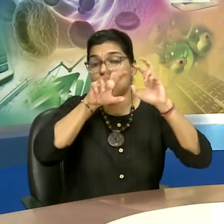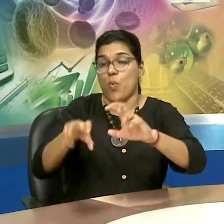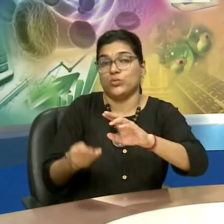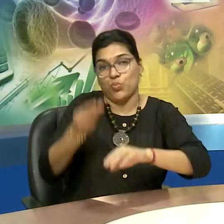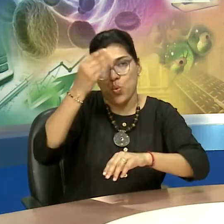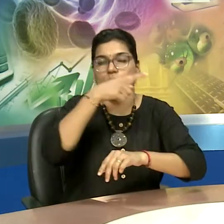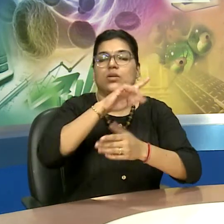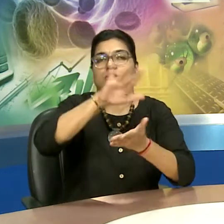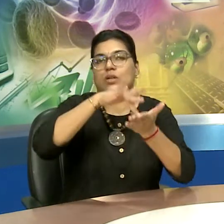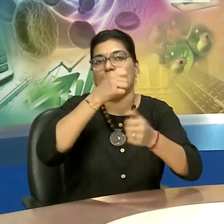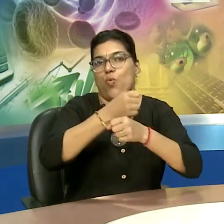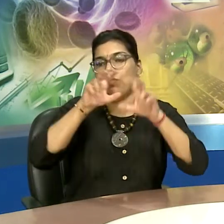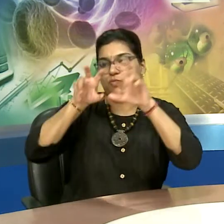of the